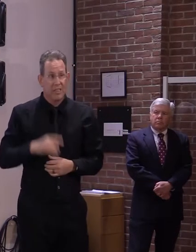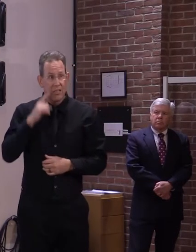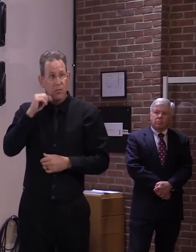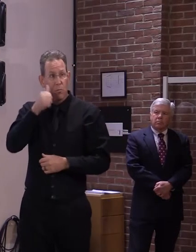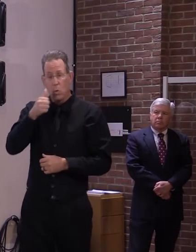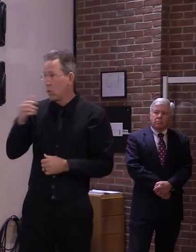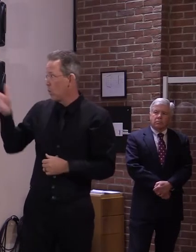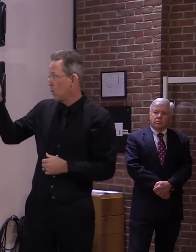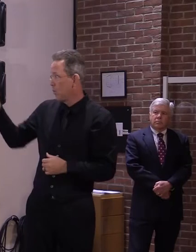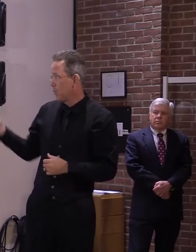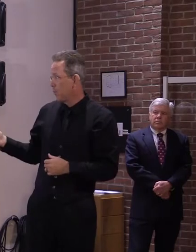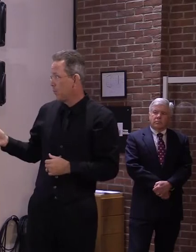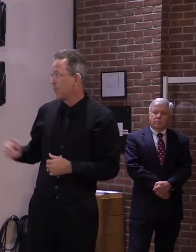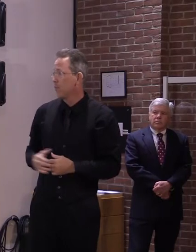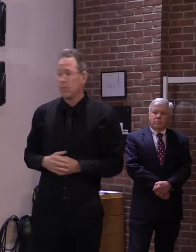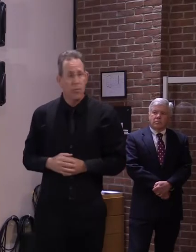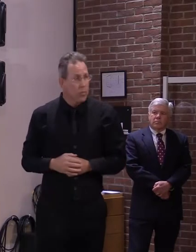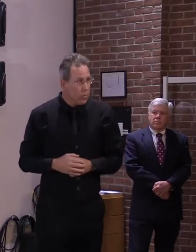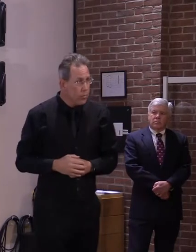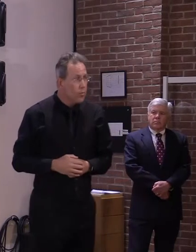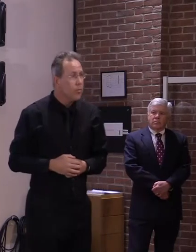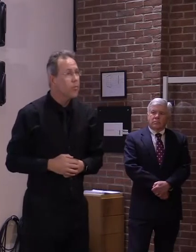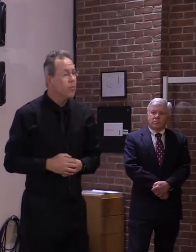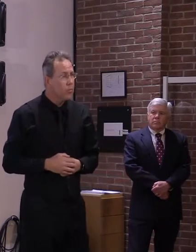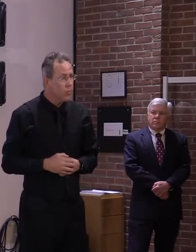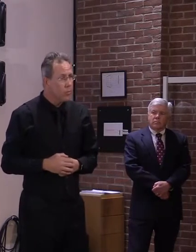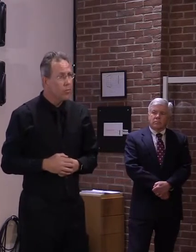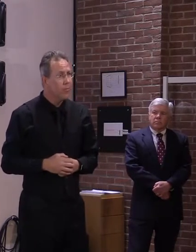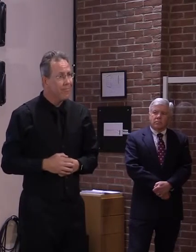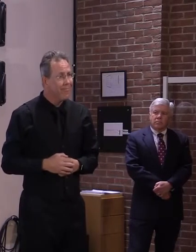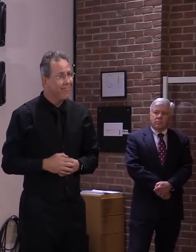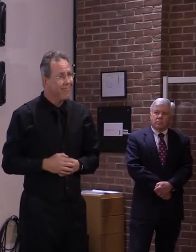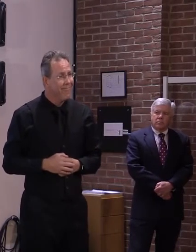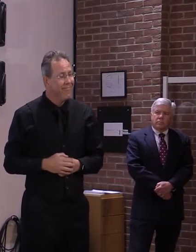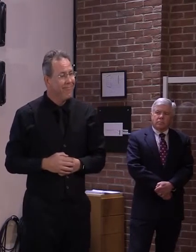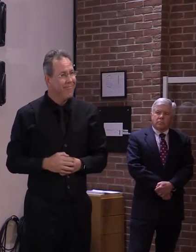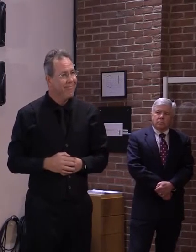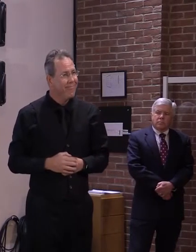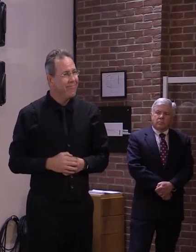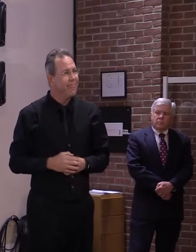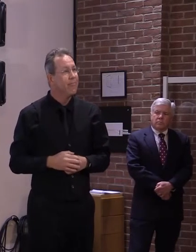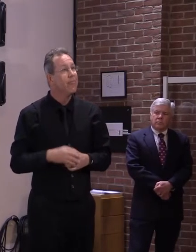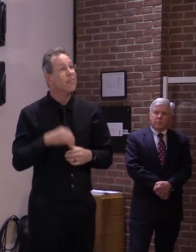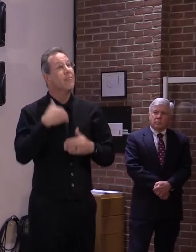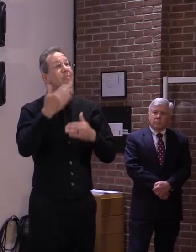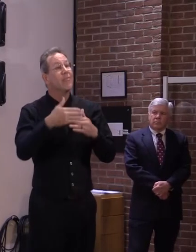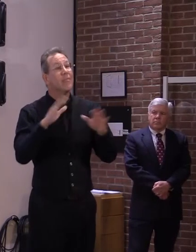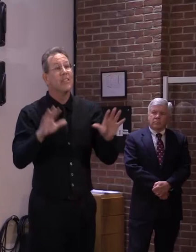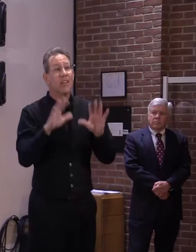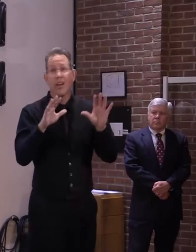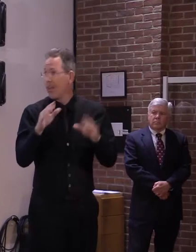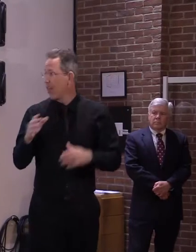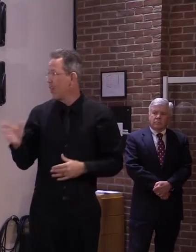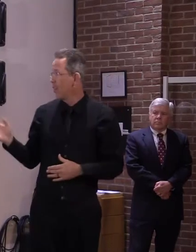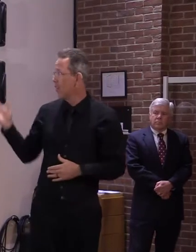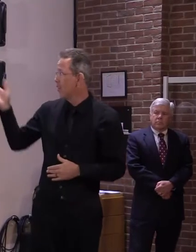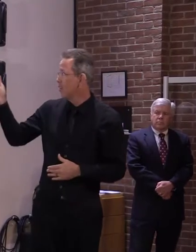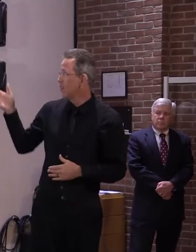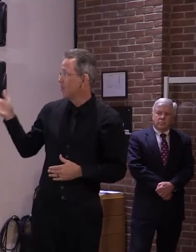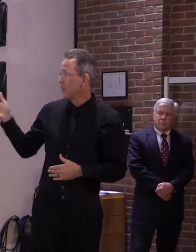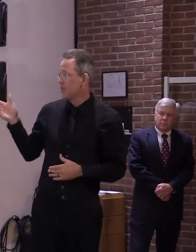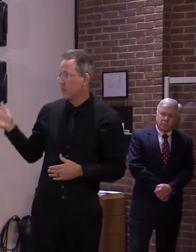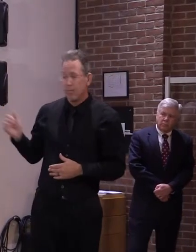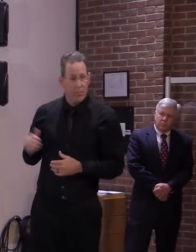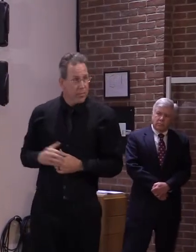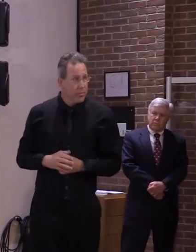Christ, and the Burlington Farmers Market. On Sunday, there will be events at Thunder Road in